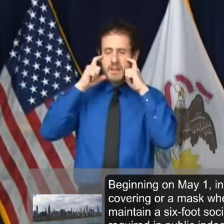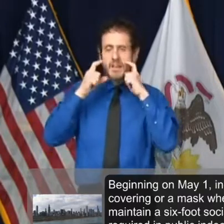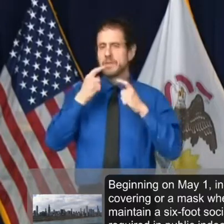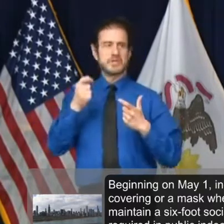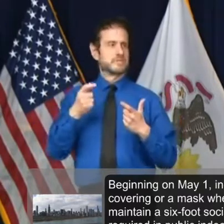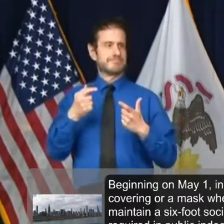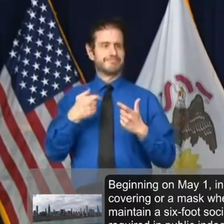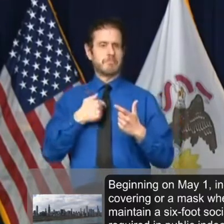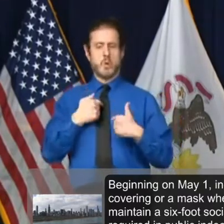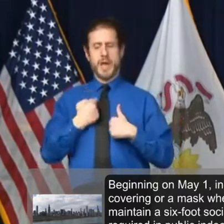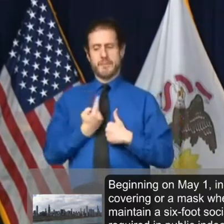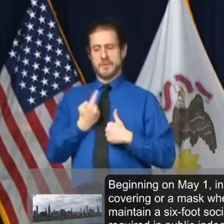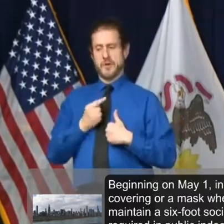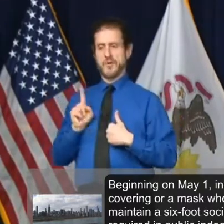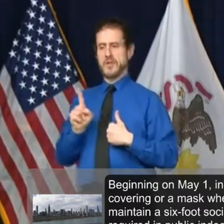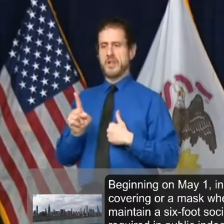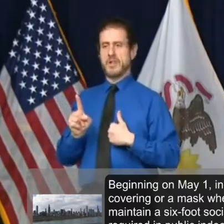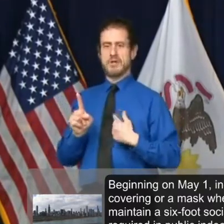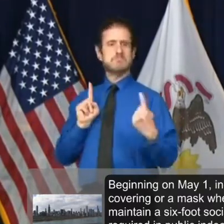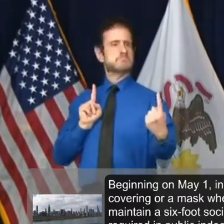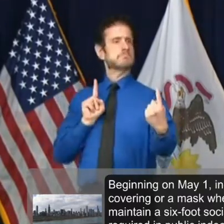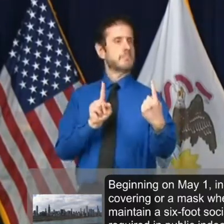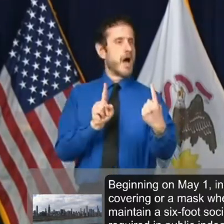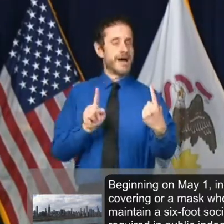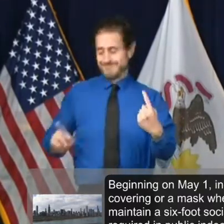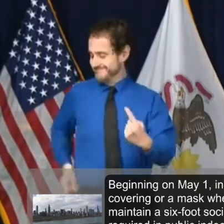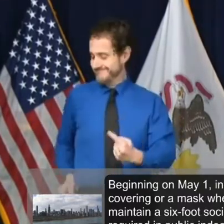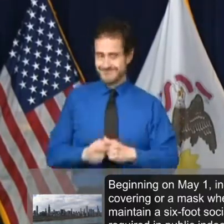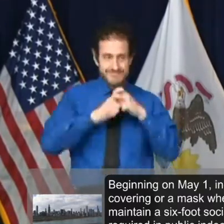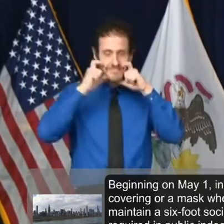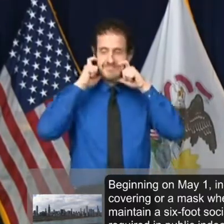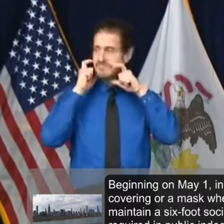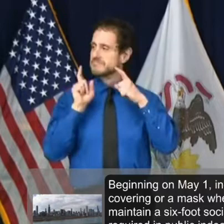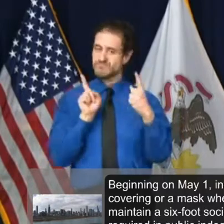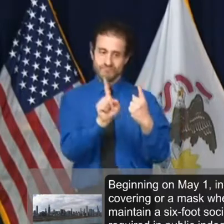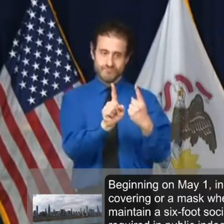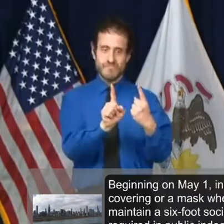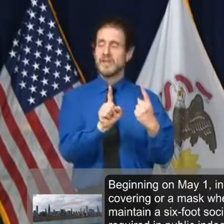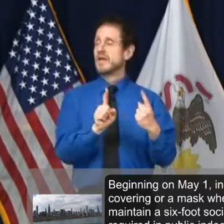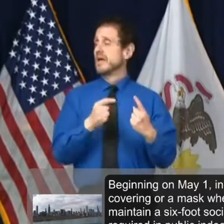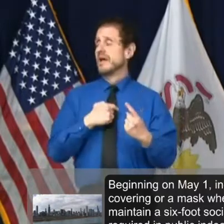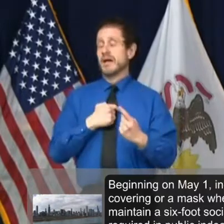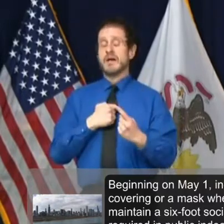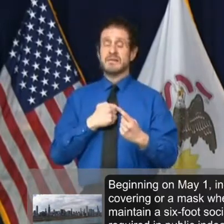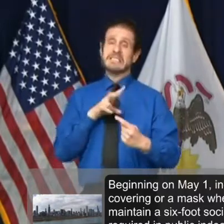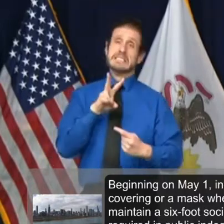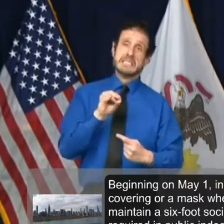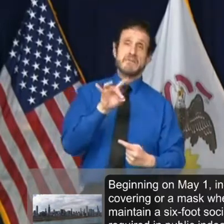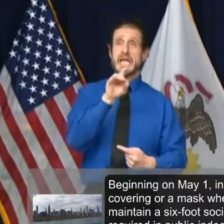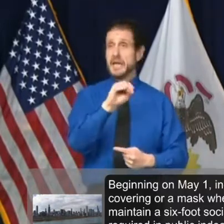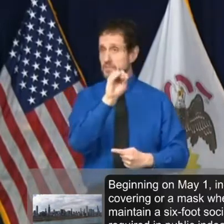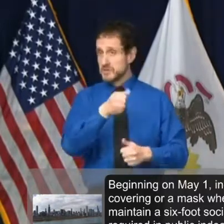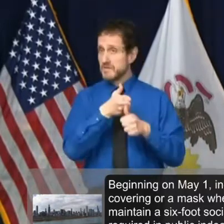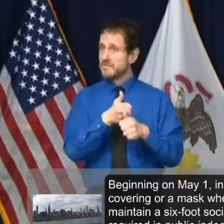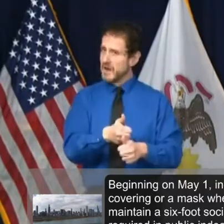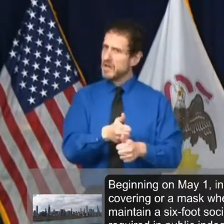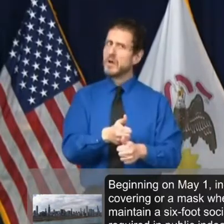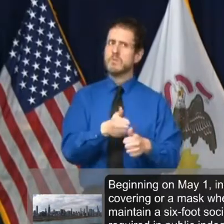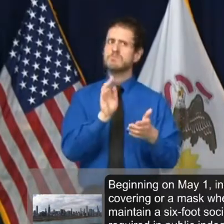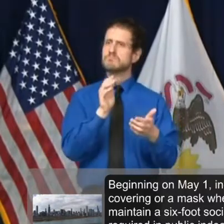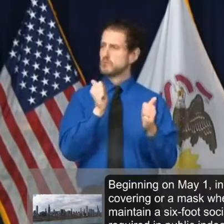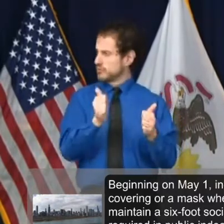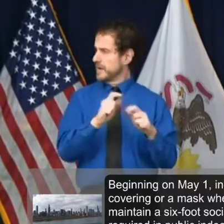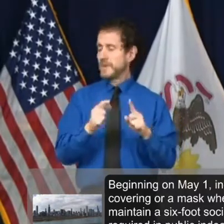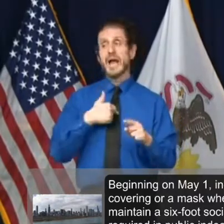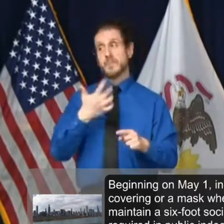they're not around somebody else. So I think that's pretty good adherence, although I'd love it if everybody would do it. And remember that if you have